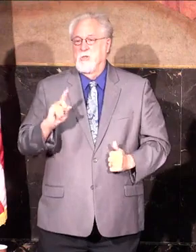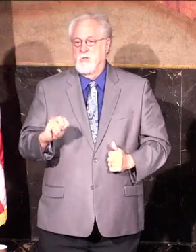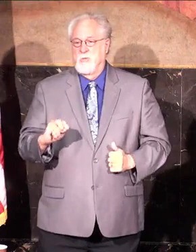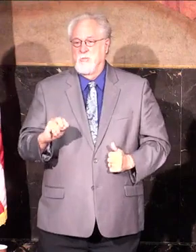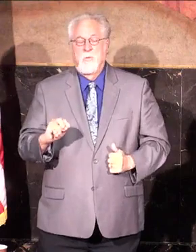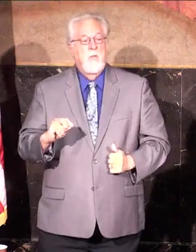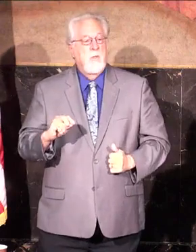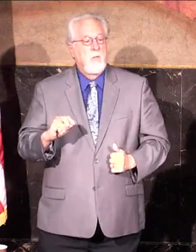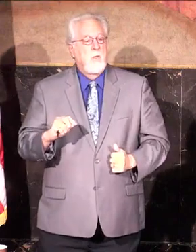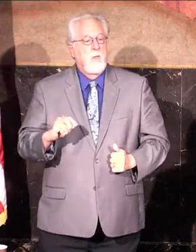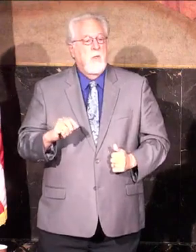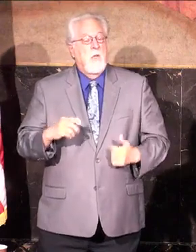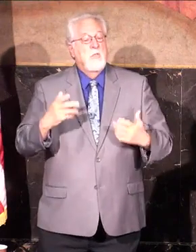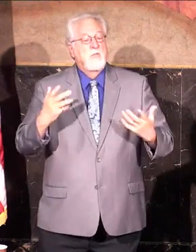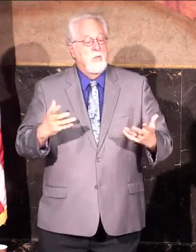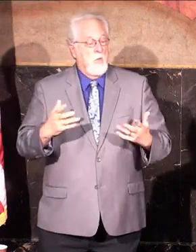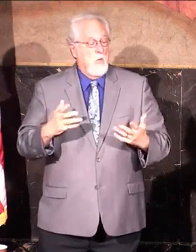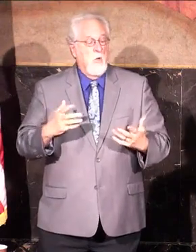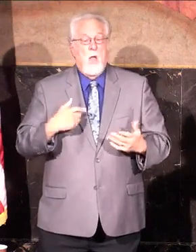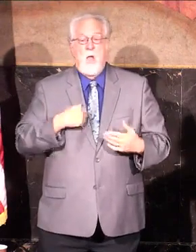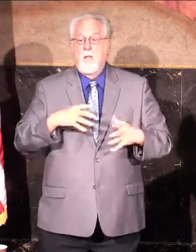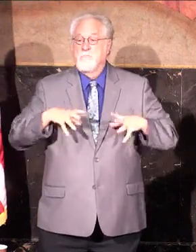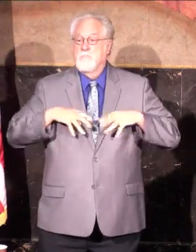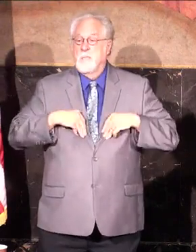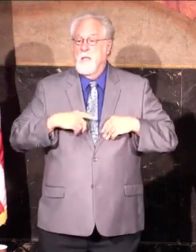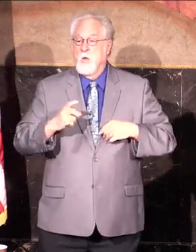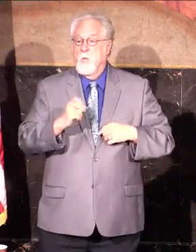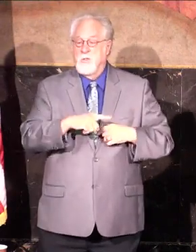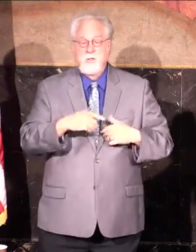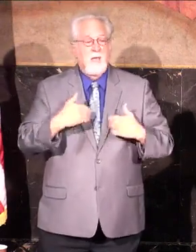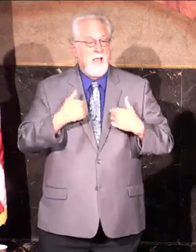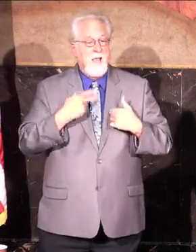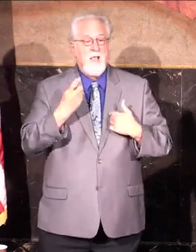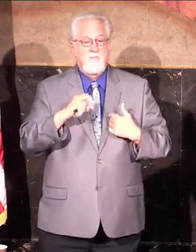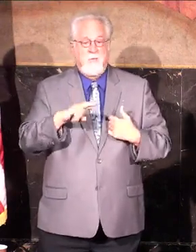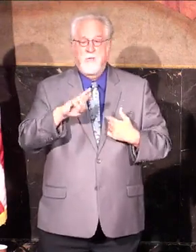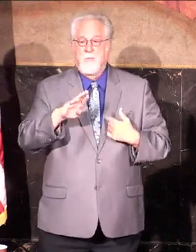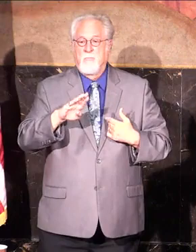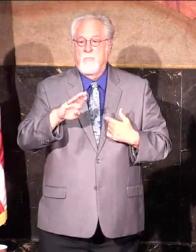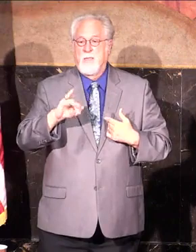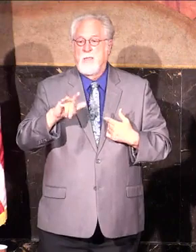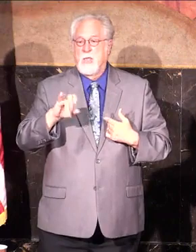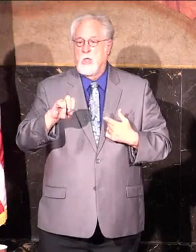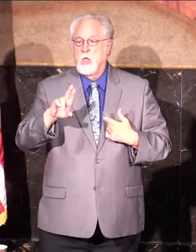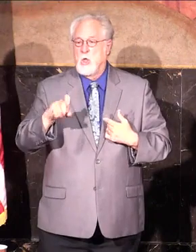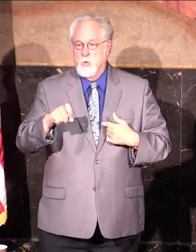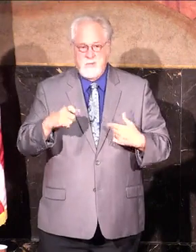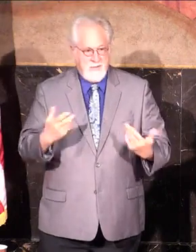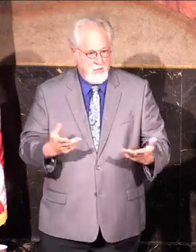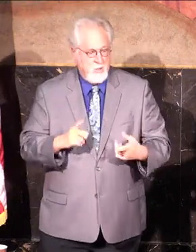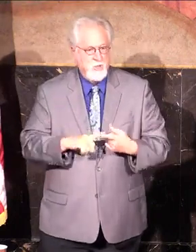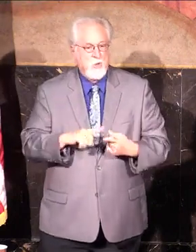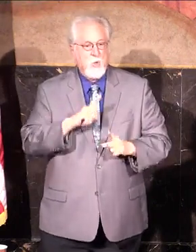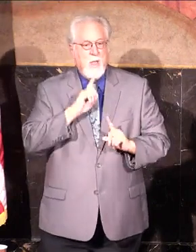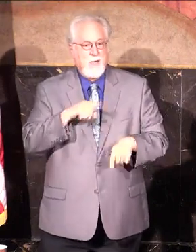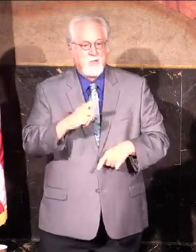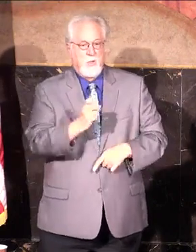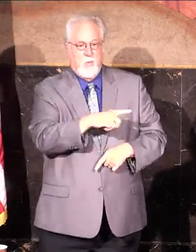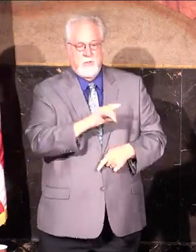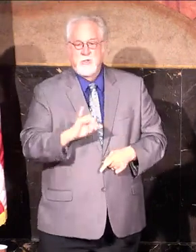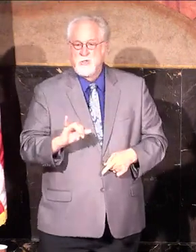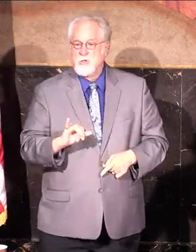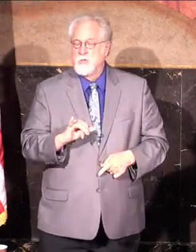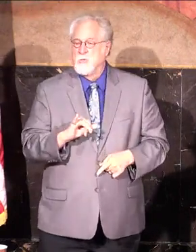and that we will do it. So with that, I'm going to take your questions. I do have Dr. Bu here to answer questions today as